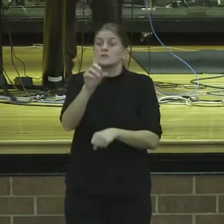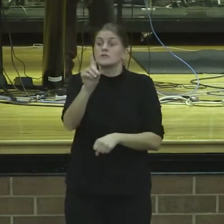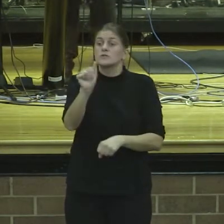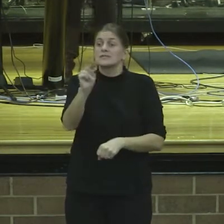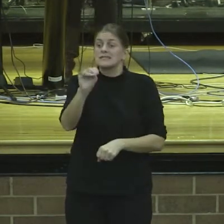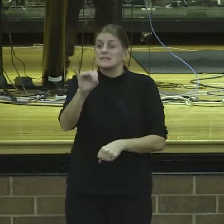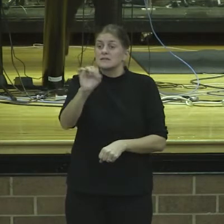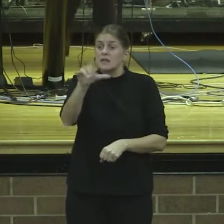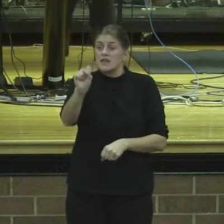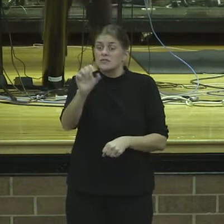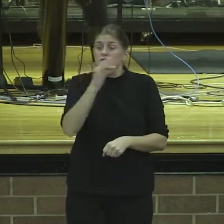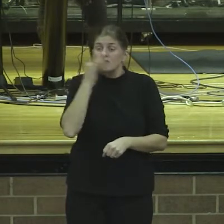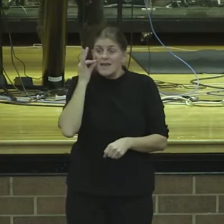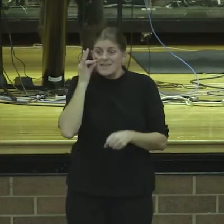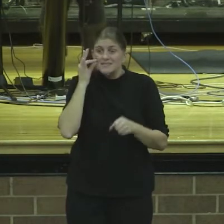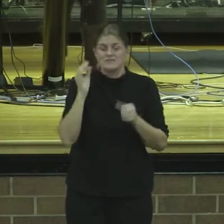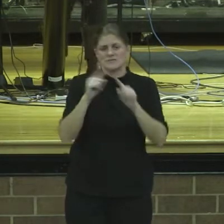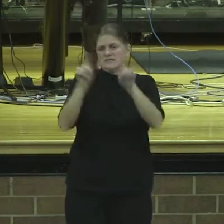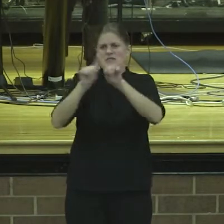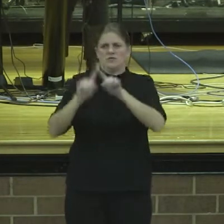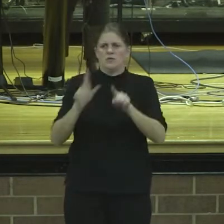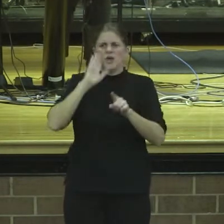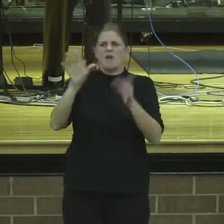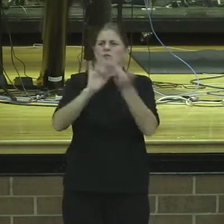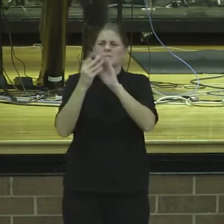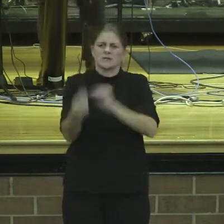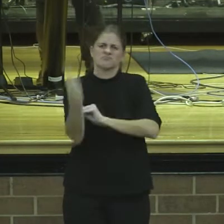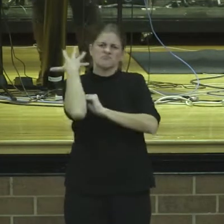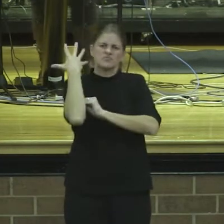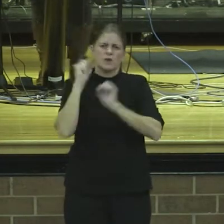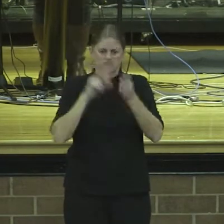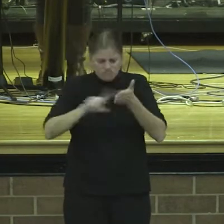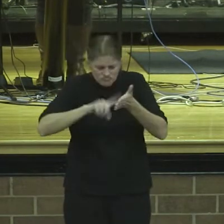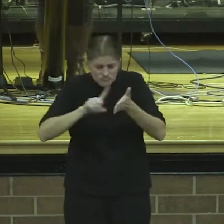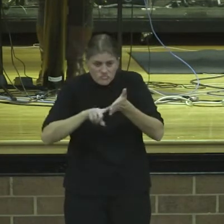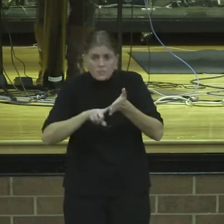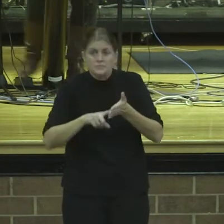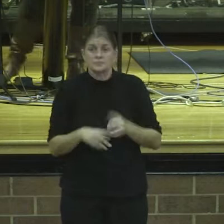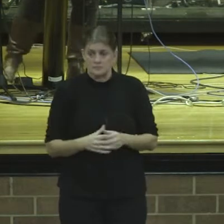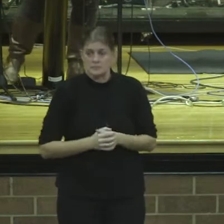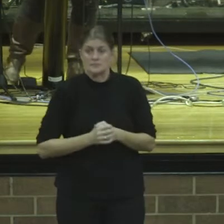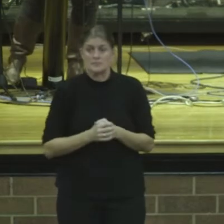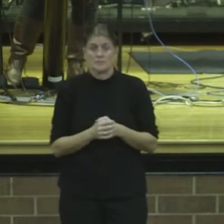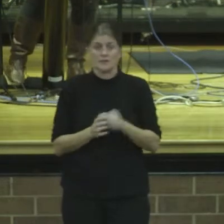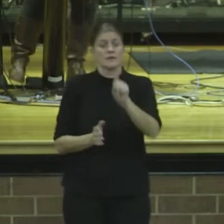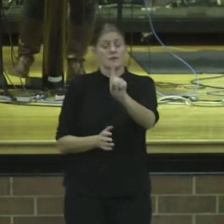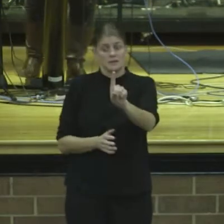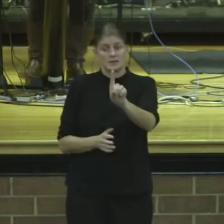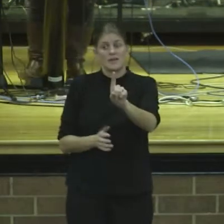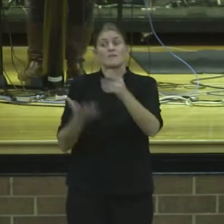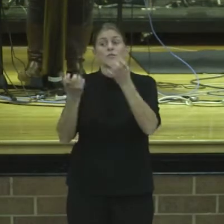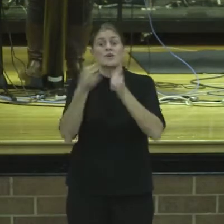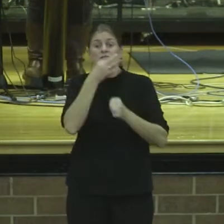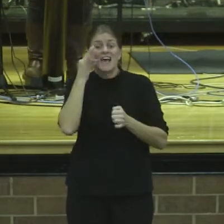there's information that's going to be on our website for that. Today's generation gives other opportunities too, I feel. And on top of that, if